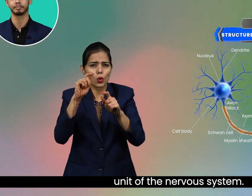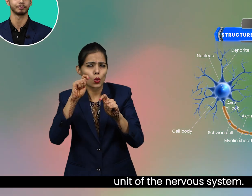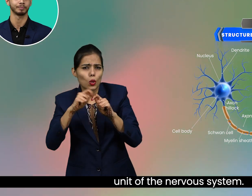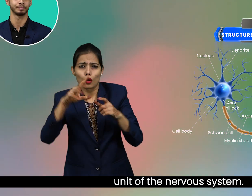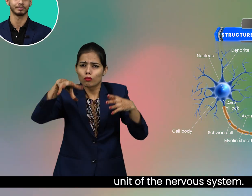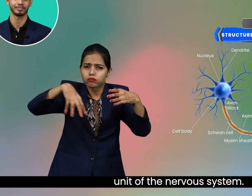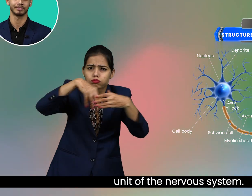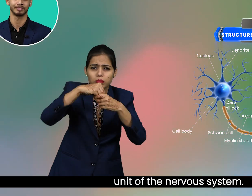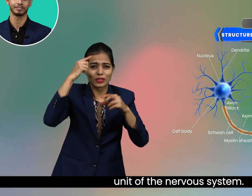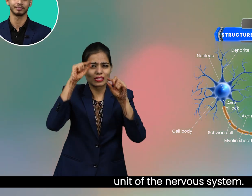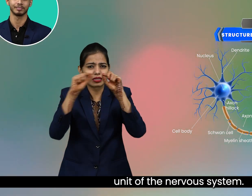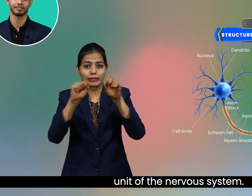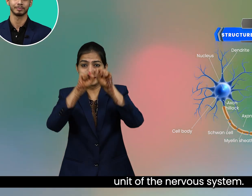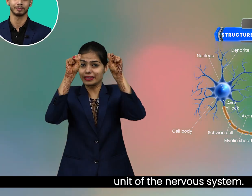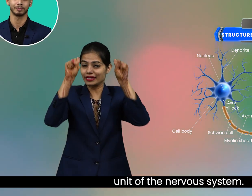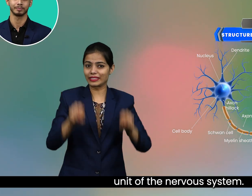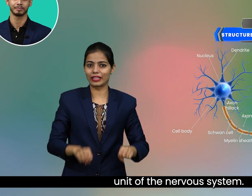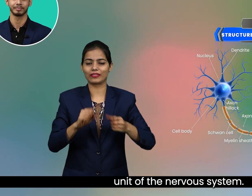system.